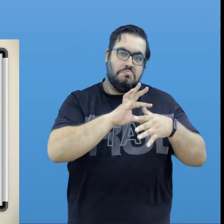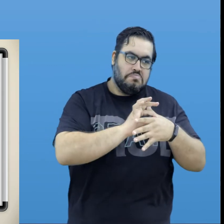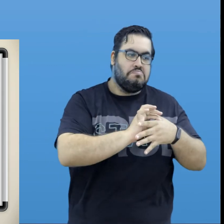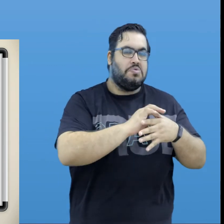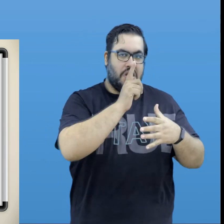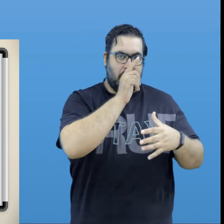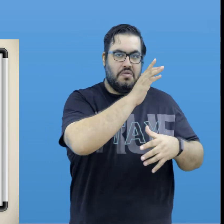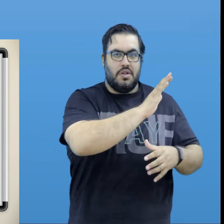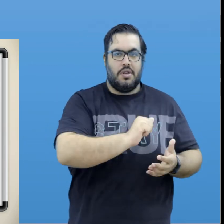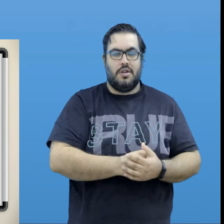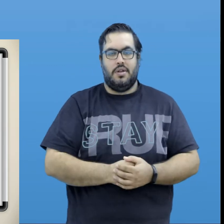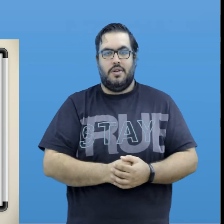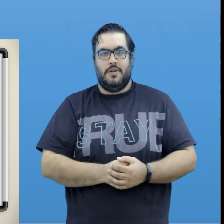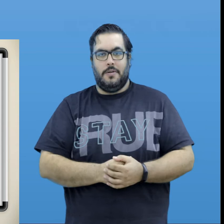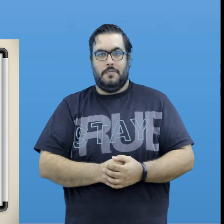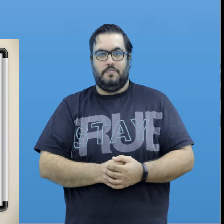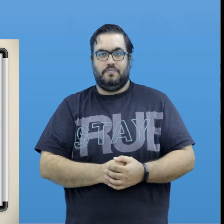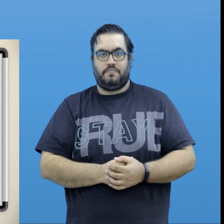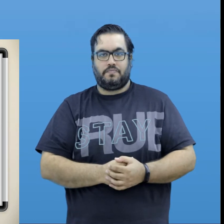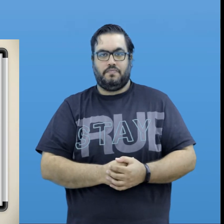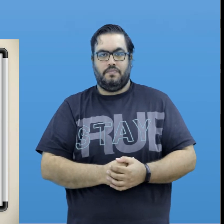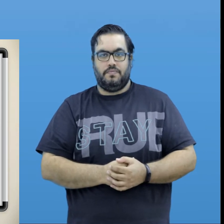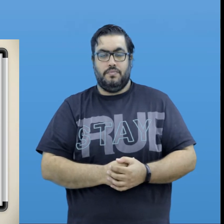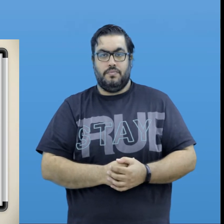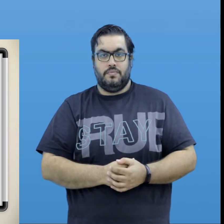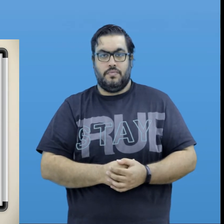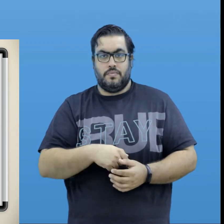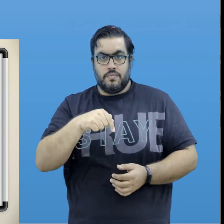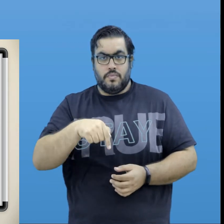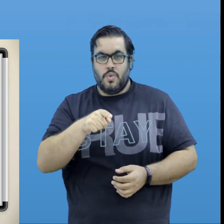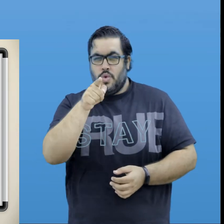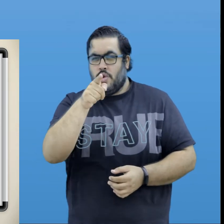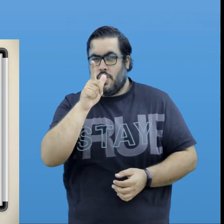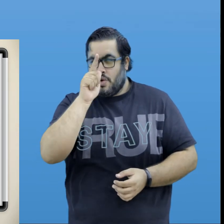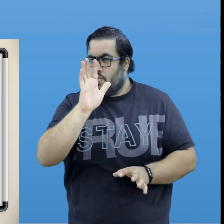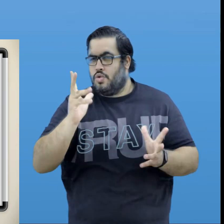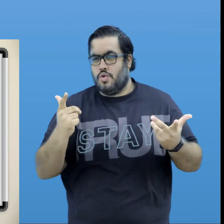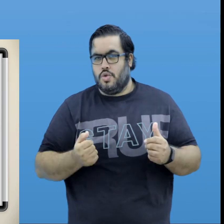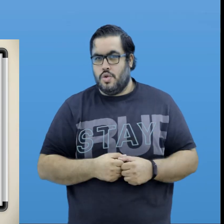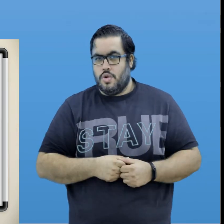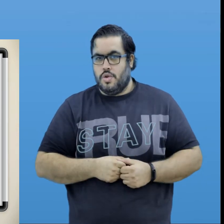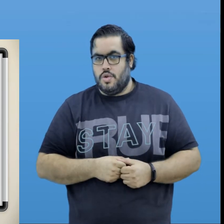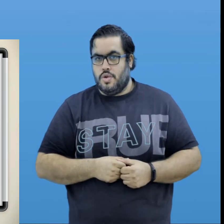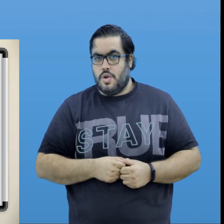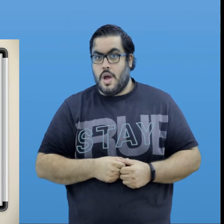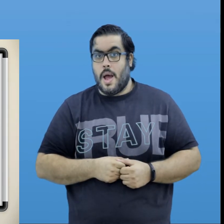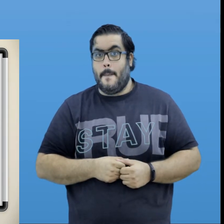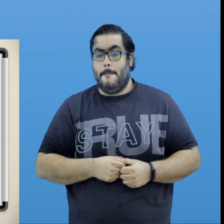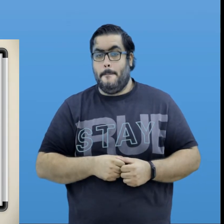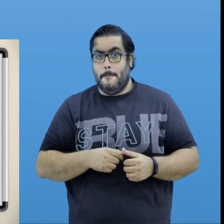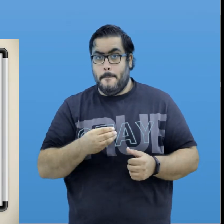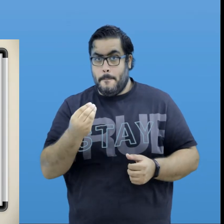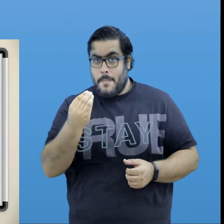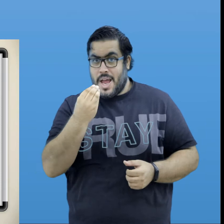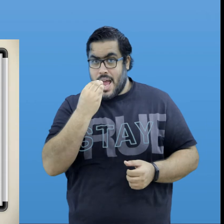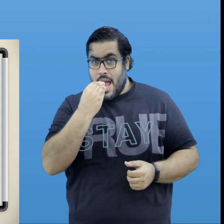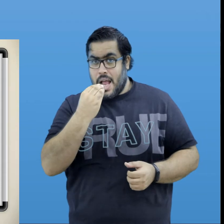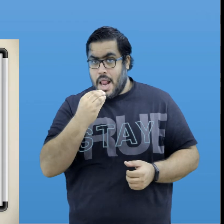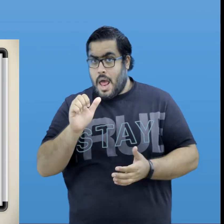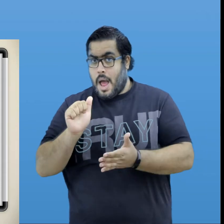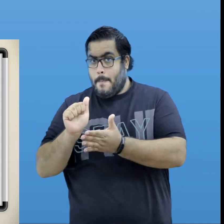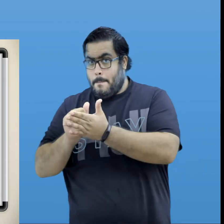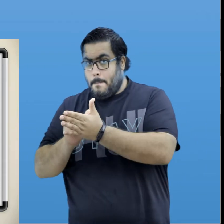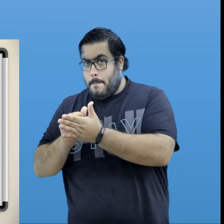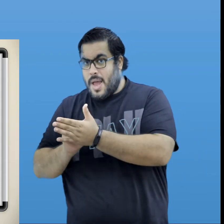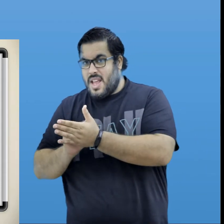sentence, we changed it from a very long idea into a shorter idea. Now let's go ahead for the 4th